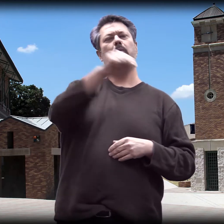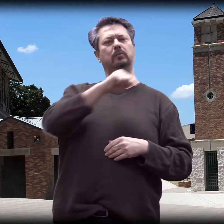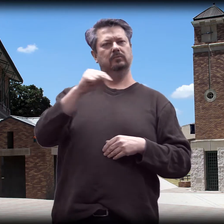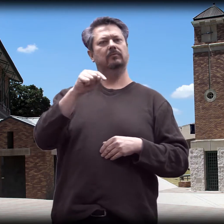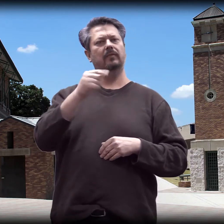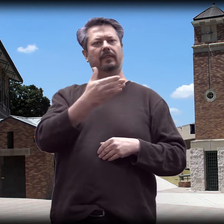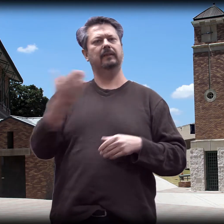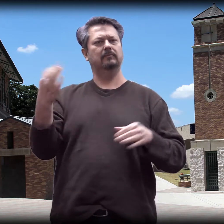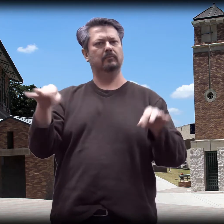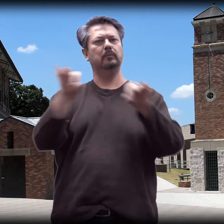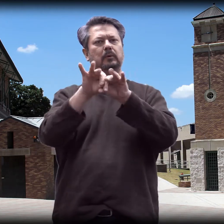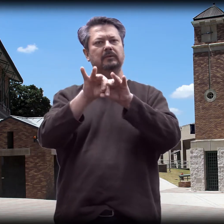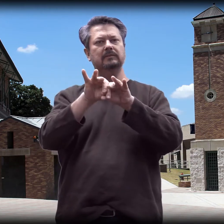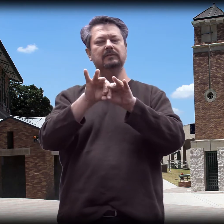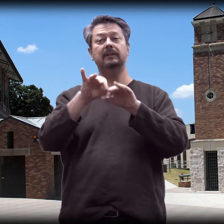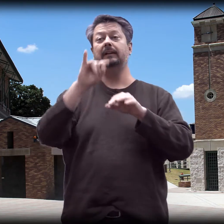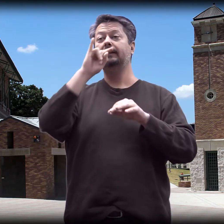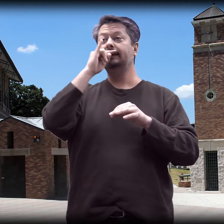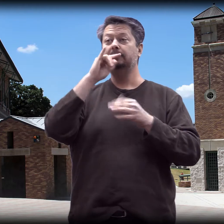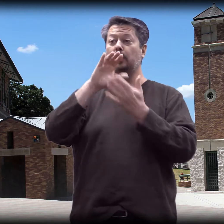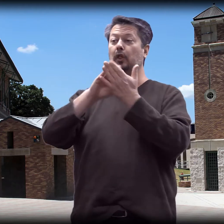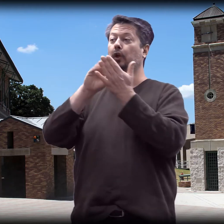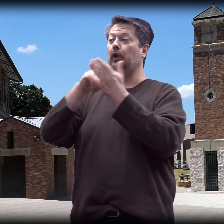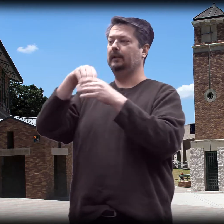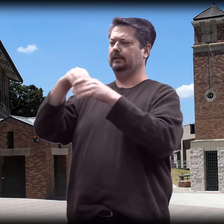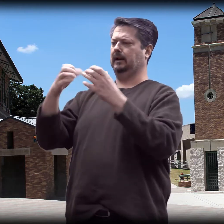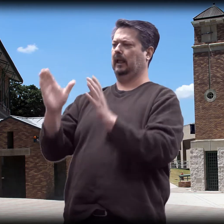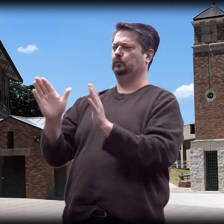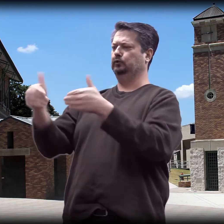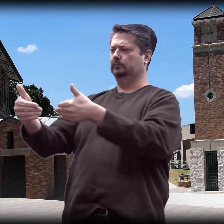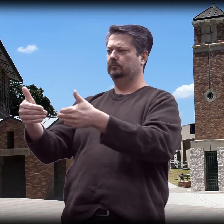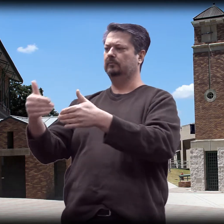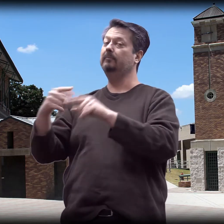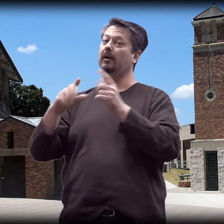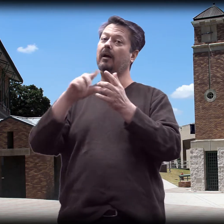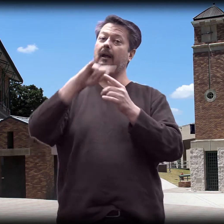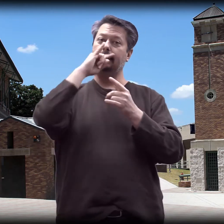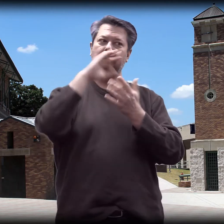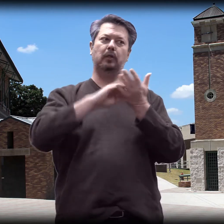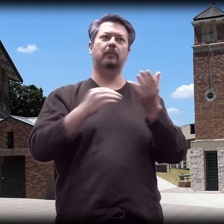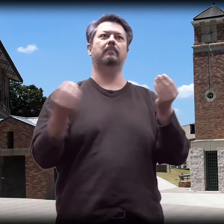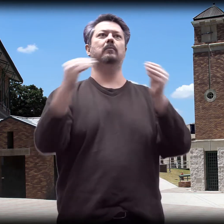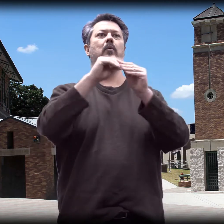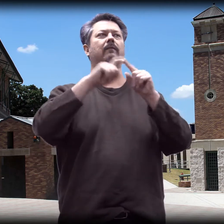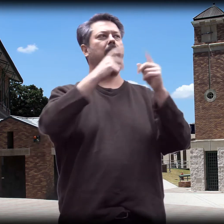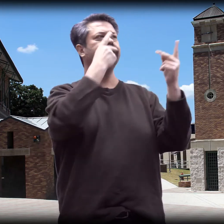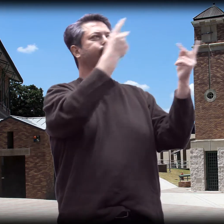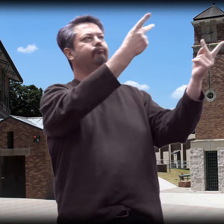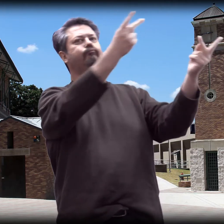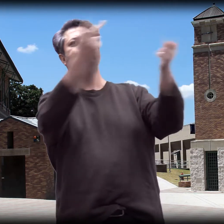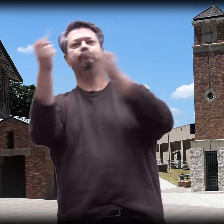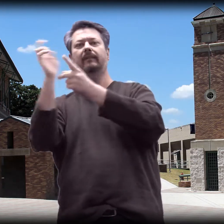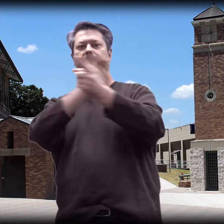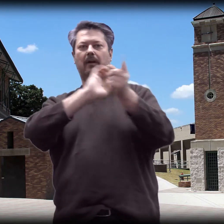HEB. And those things are all important in the process of learning. You learn in a classroom, but you learn much more